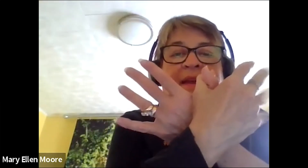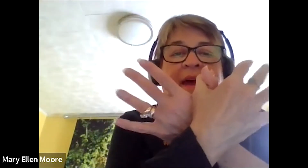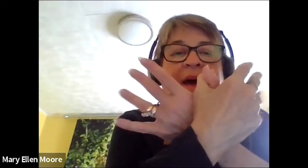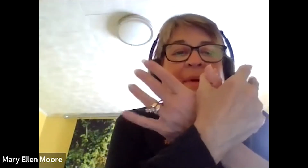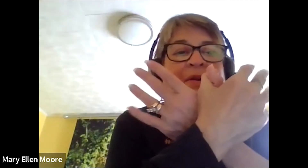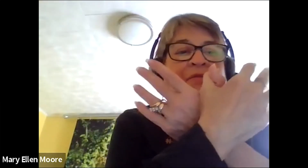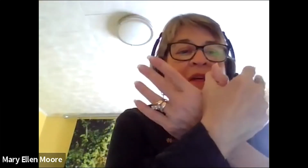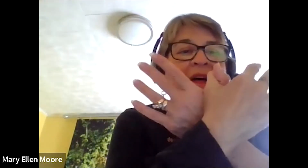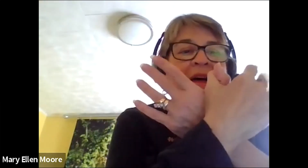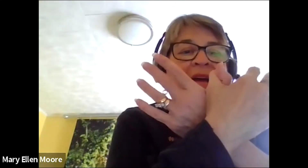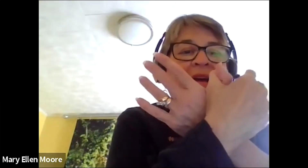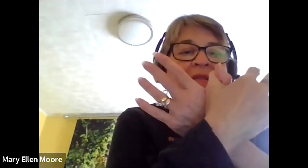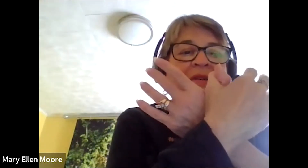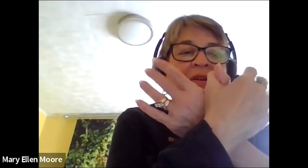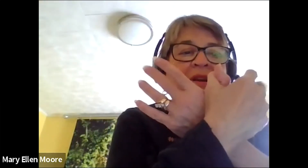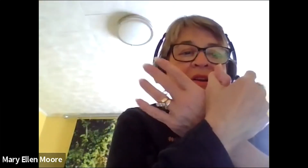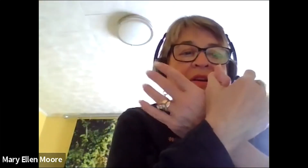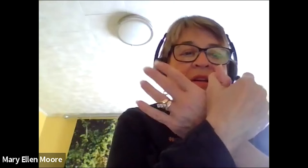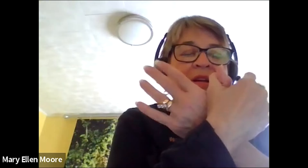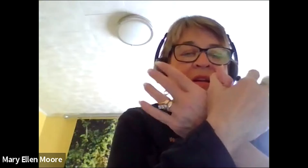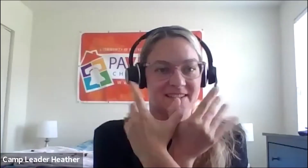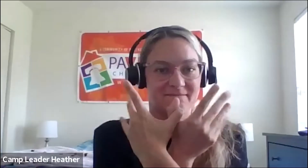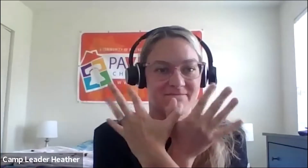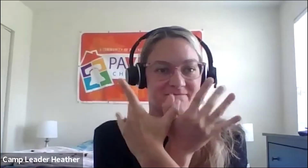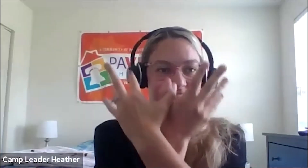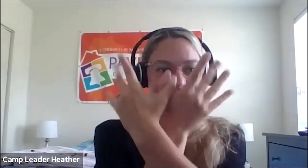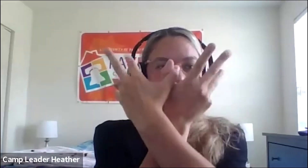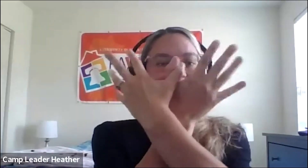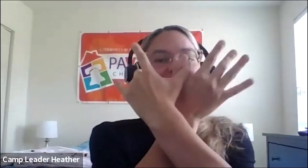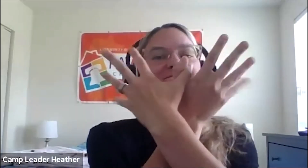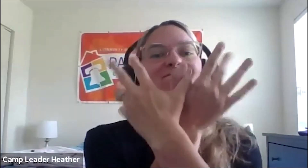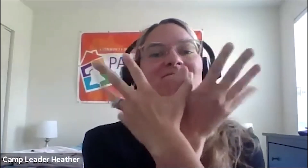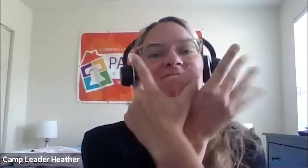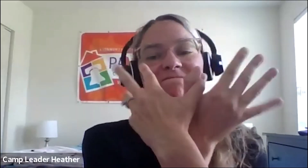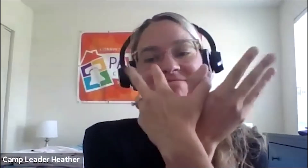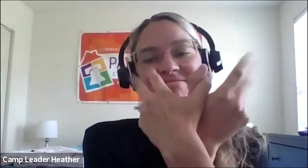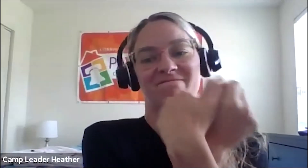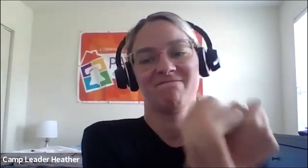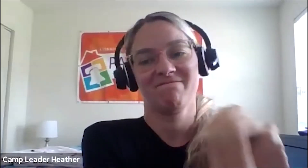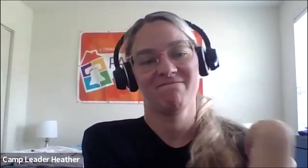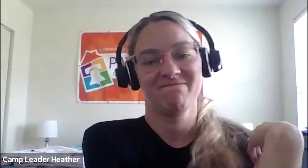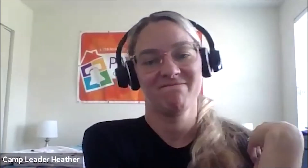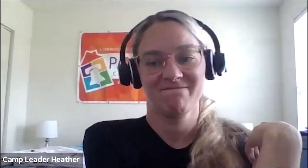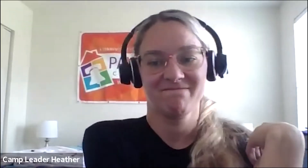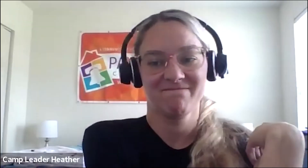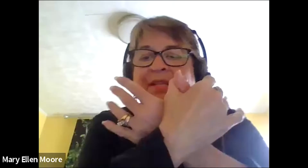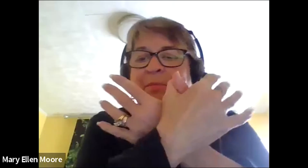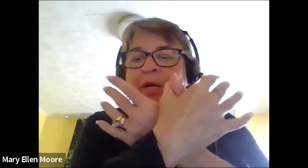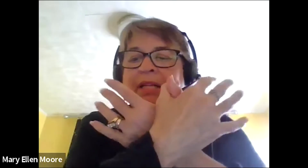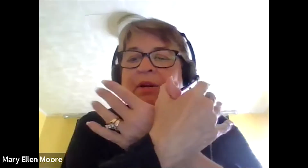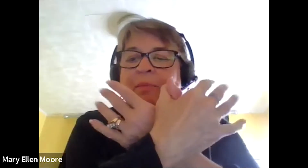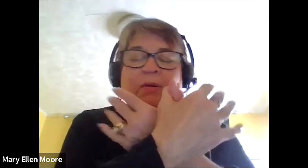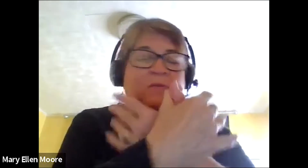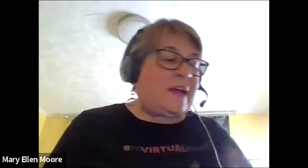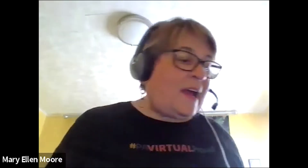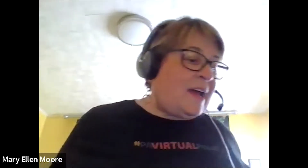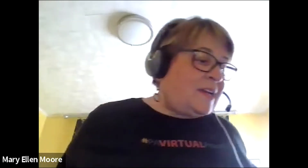Yeah, butterfly. Very good. Good job, guys. Good job. Yes, they're putting little butterfly icons